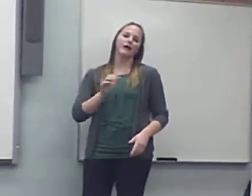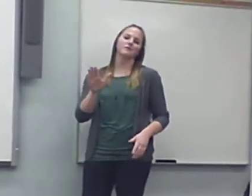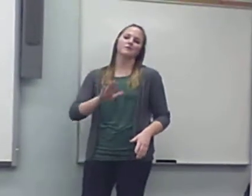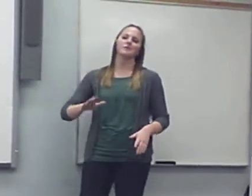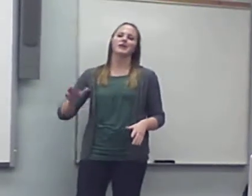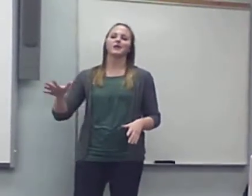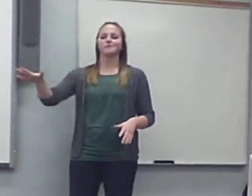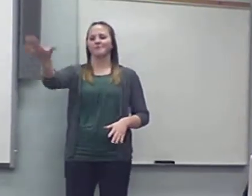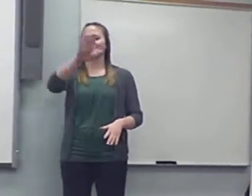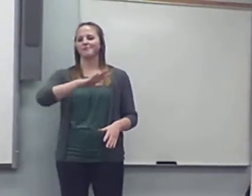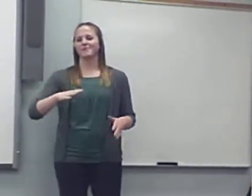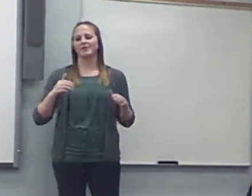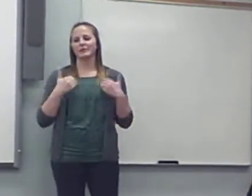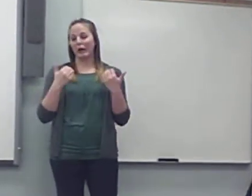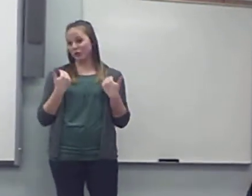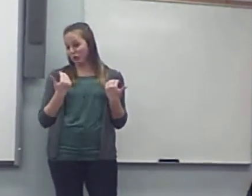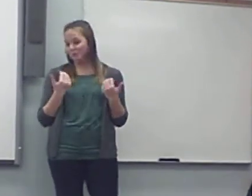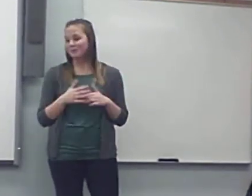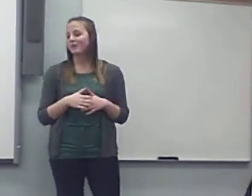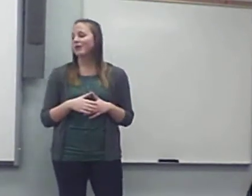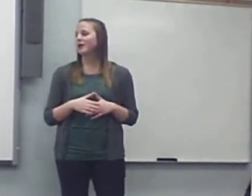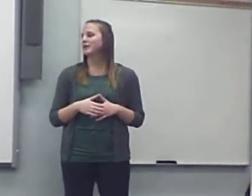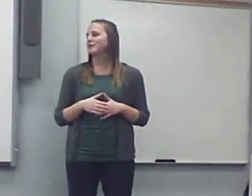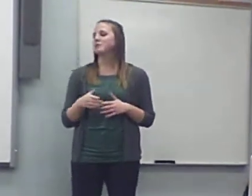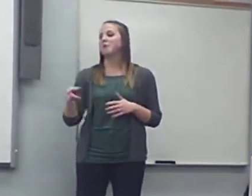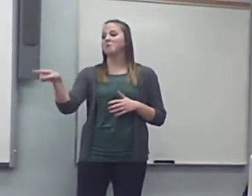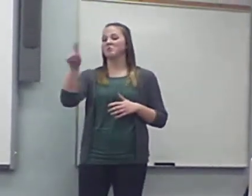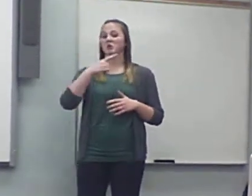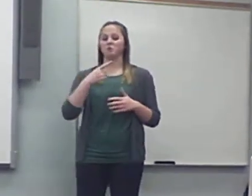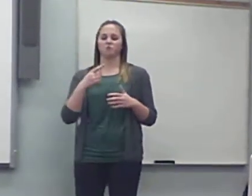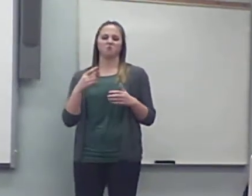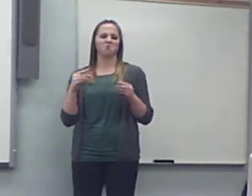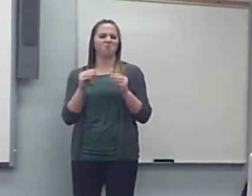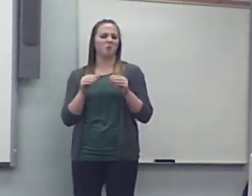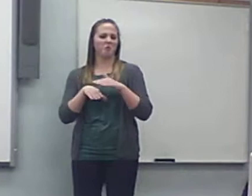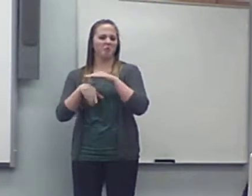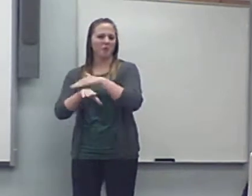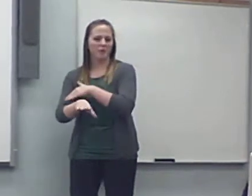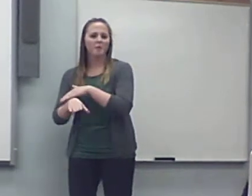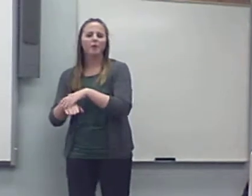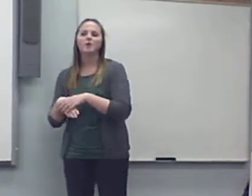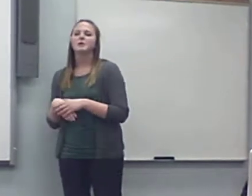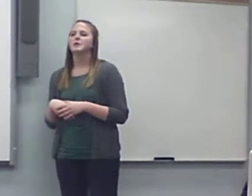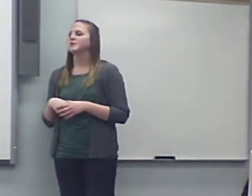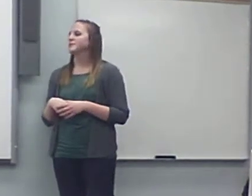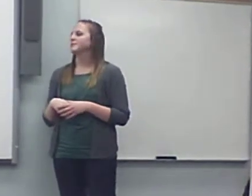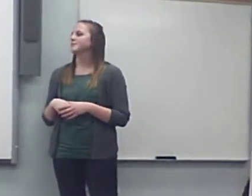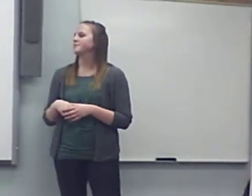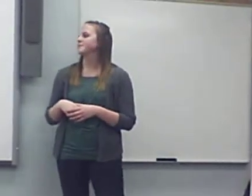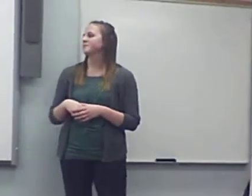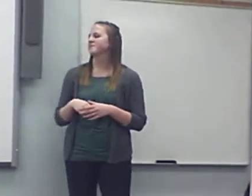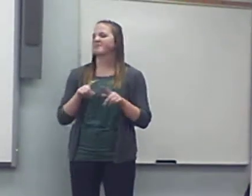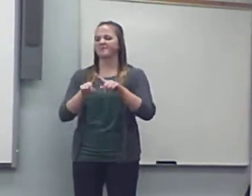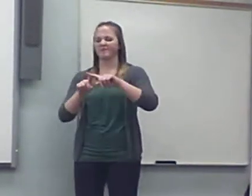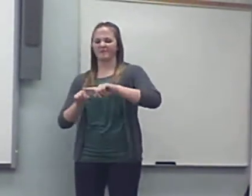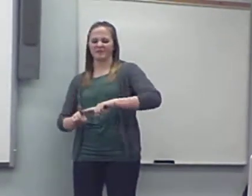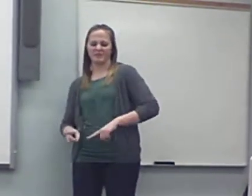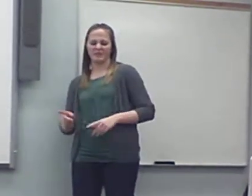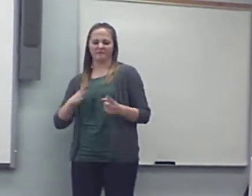yourselves, who probably had a little bit more access, you know, to religious settings, but not as much as we have today, really.